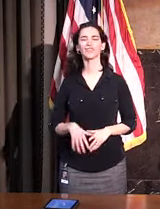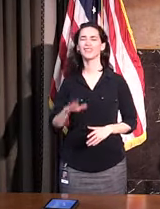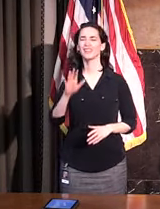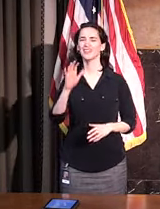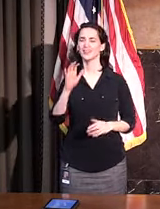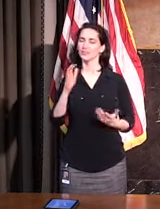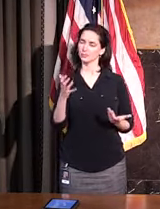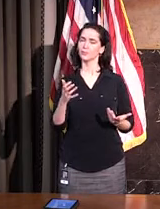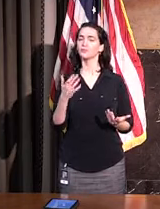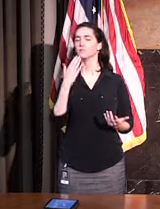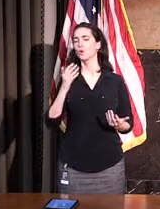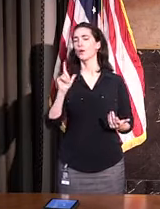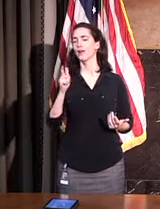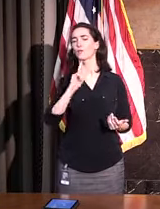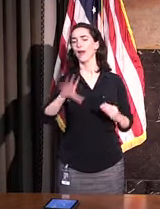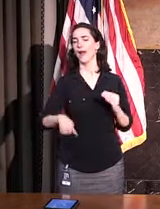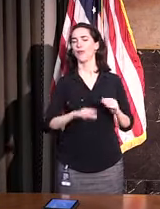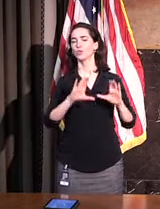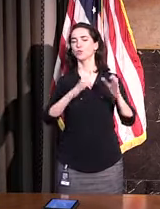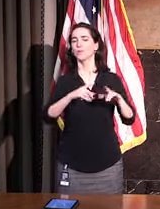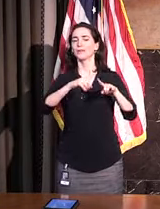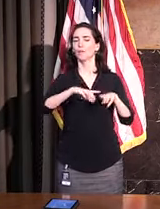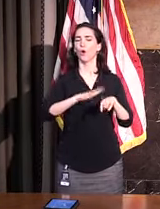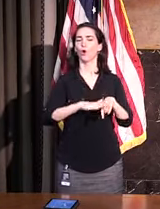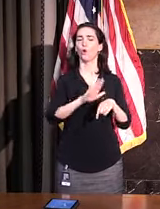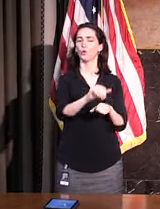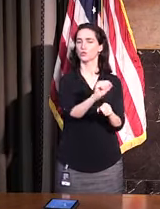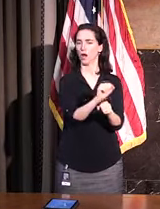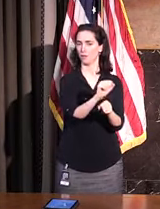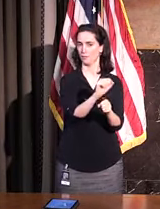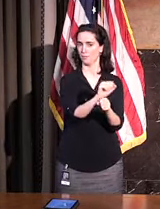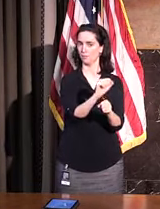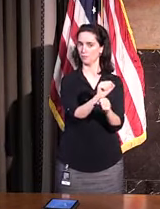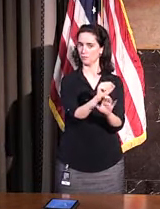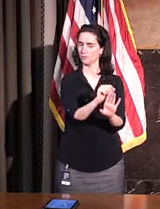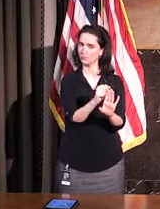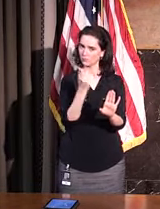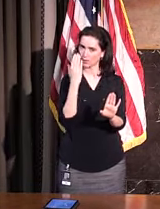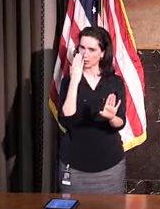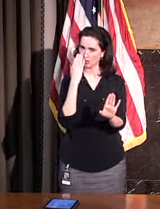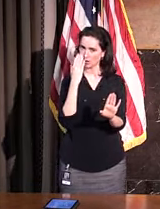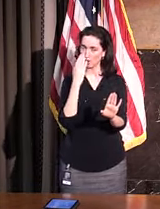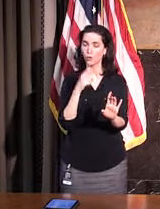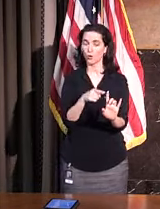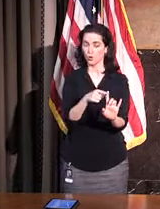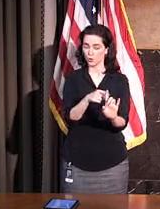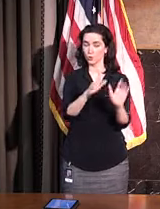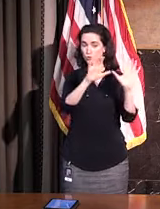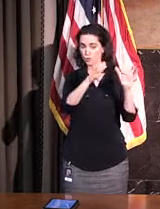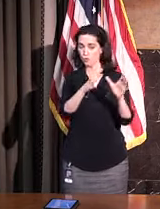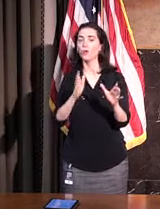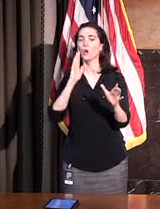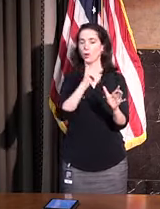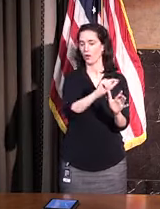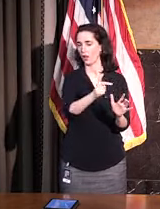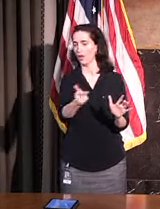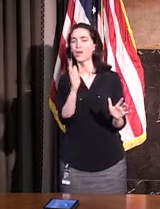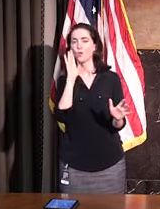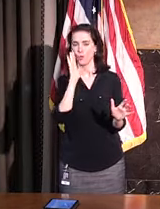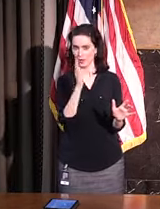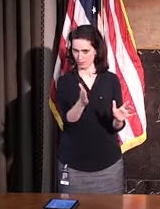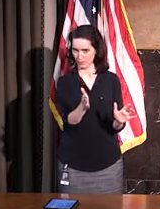or occupation and so forth. And I do expect that we will get to those at some point.